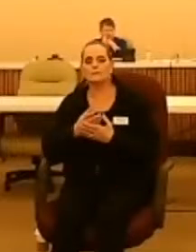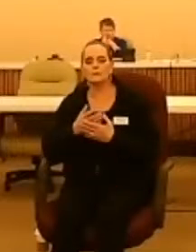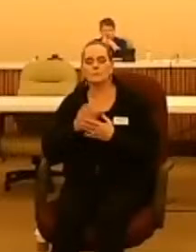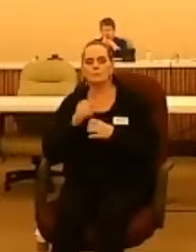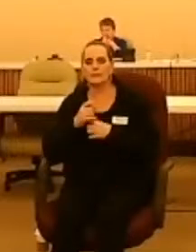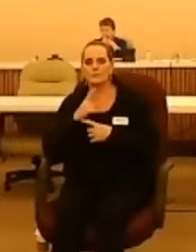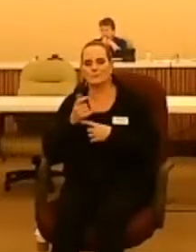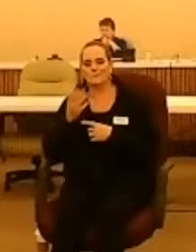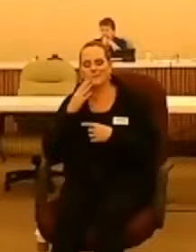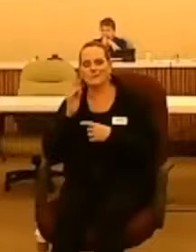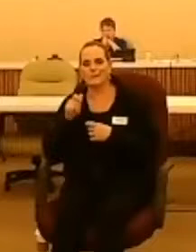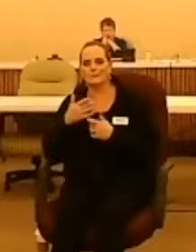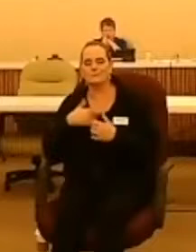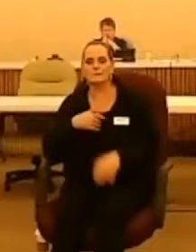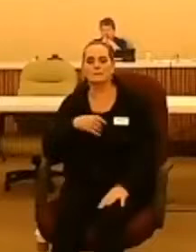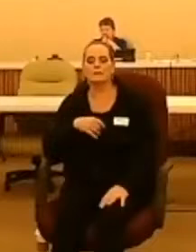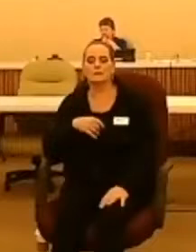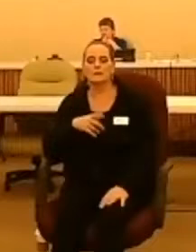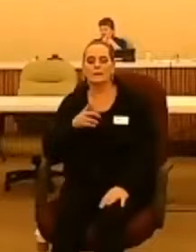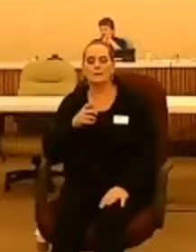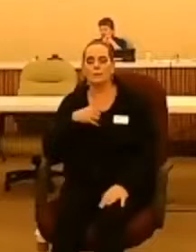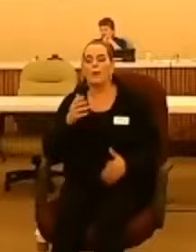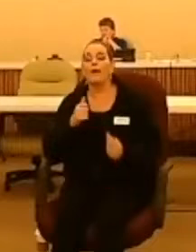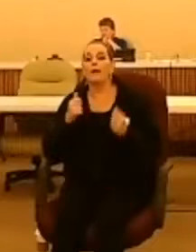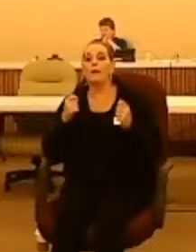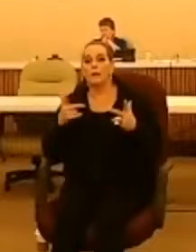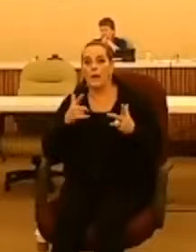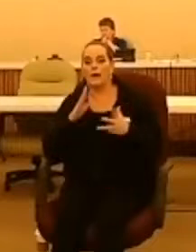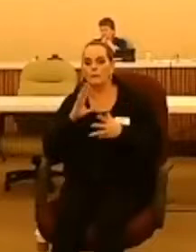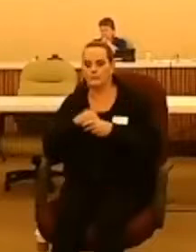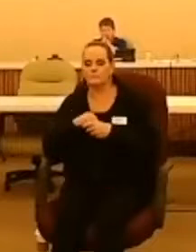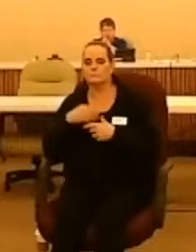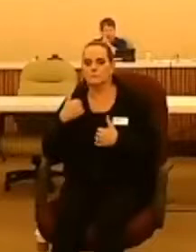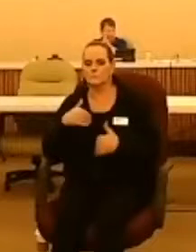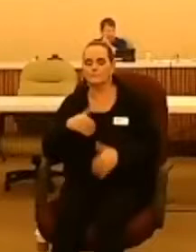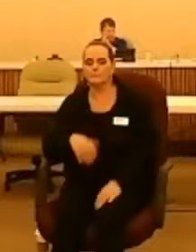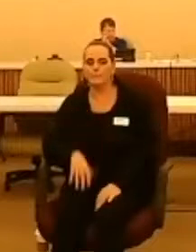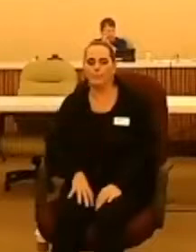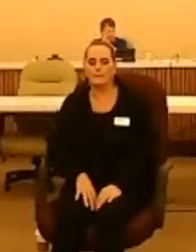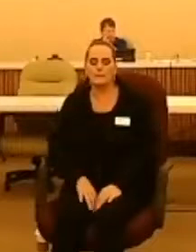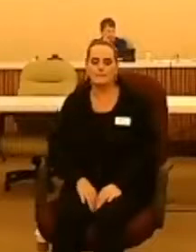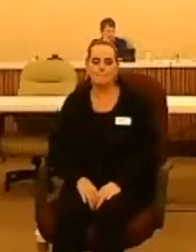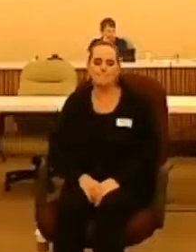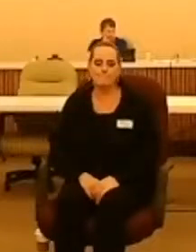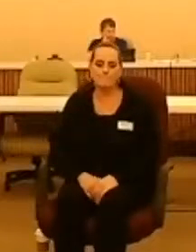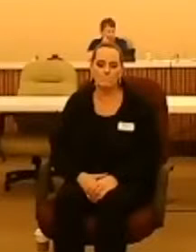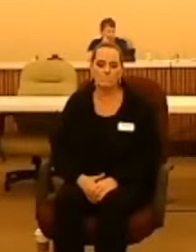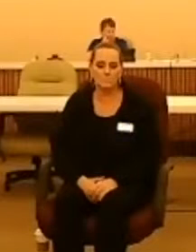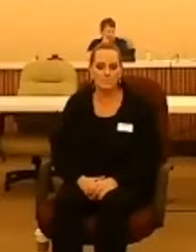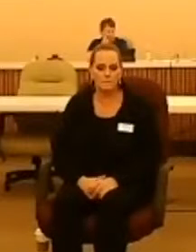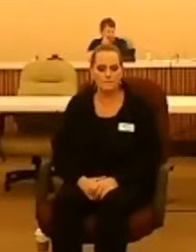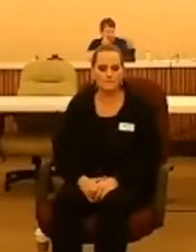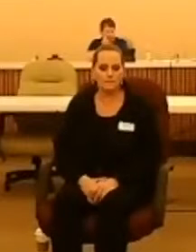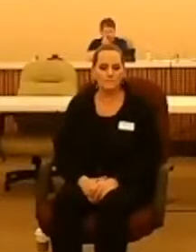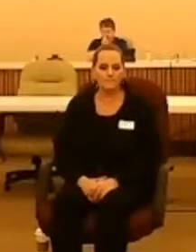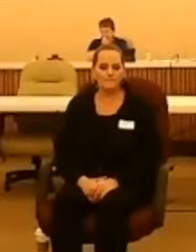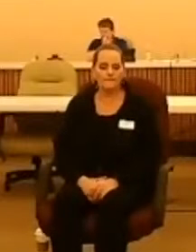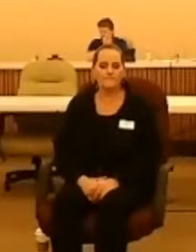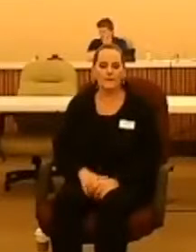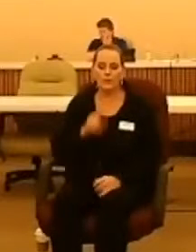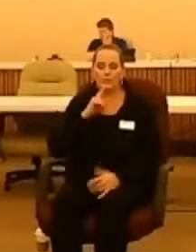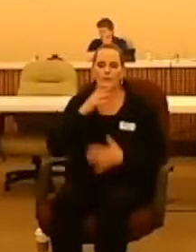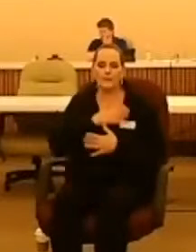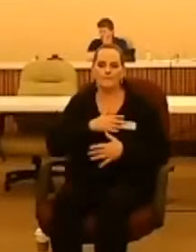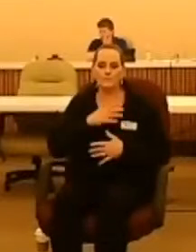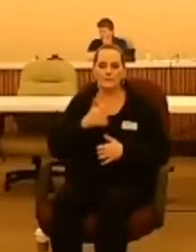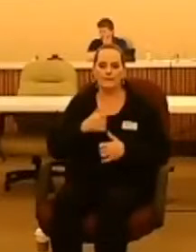that balance. So a lot of input went into this, and very appreciative of